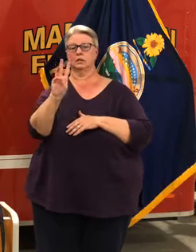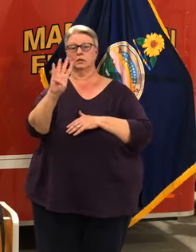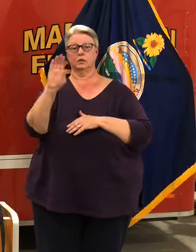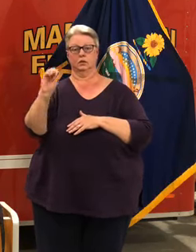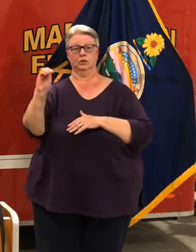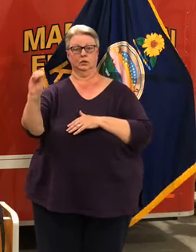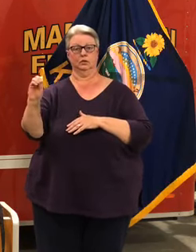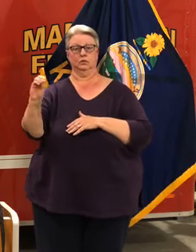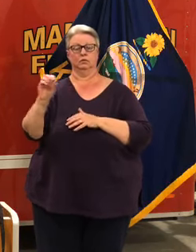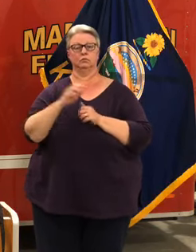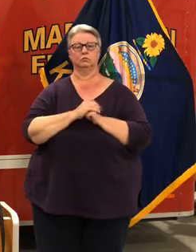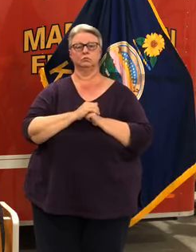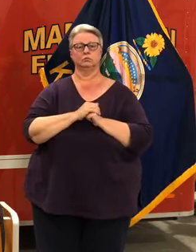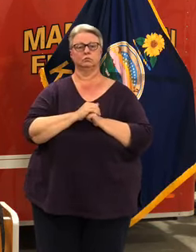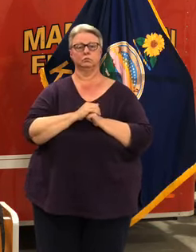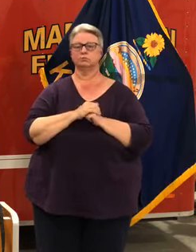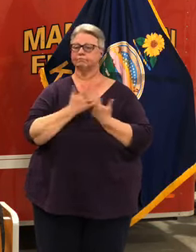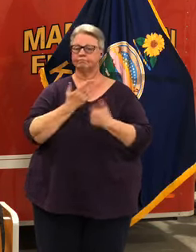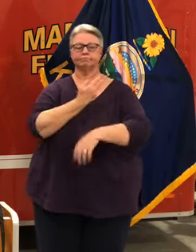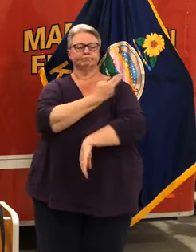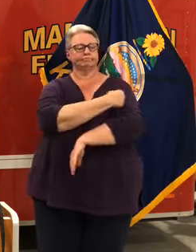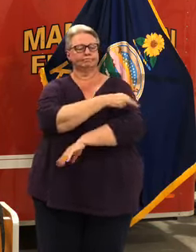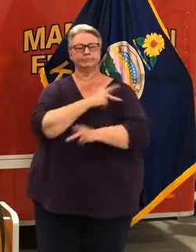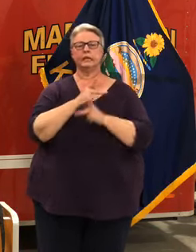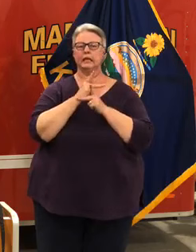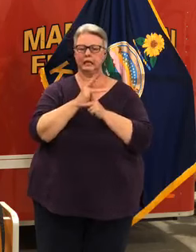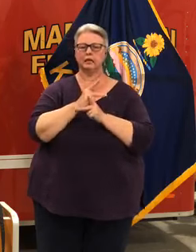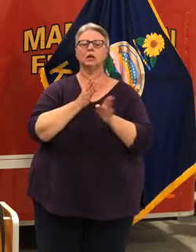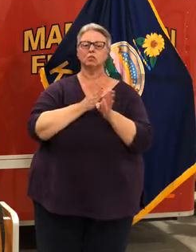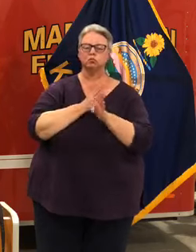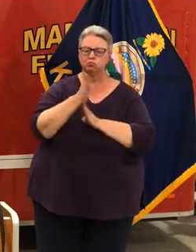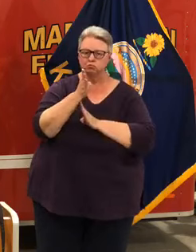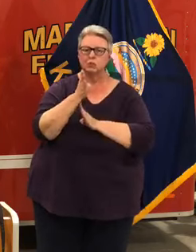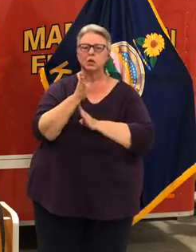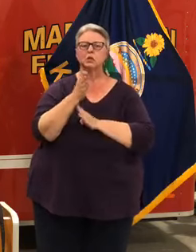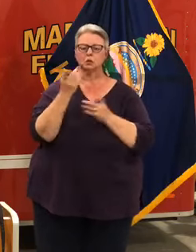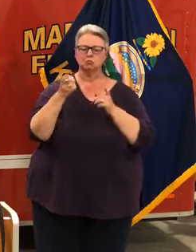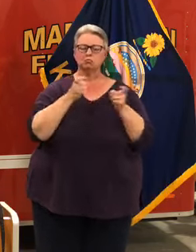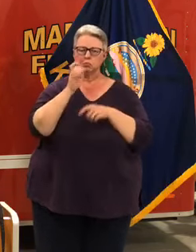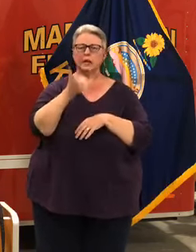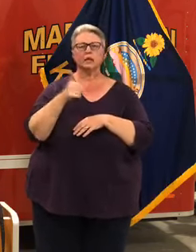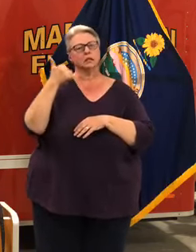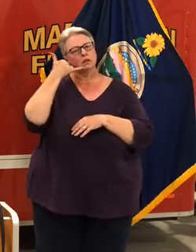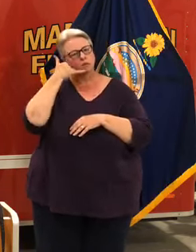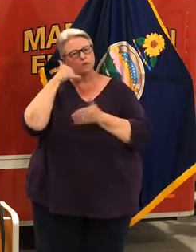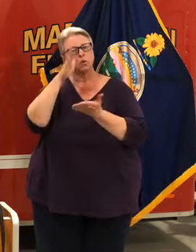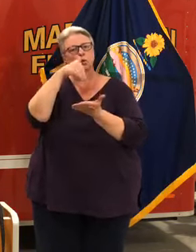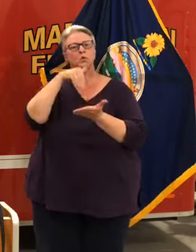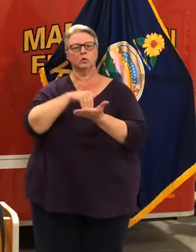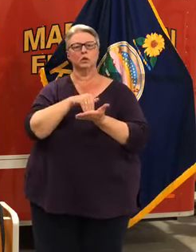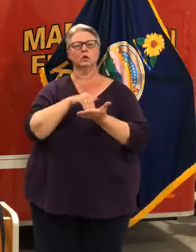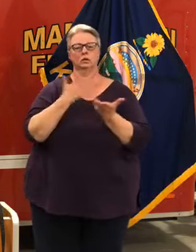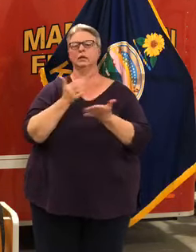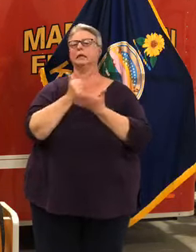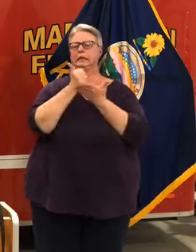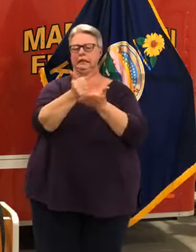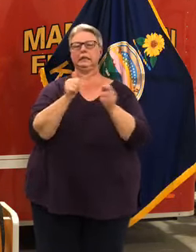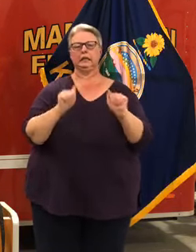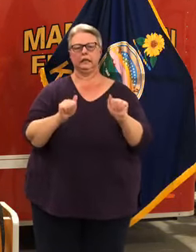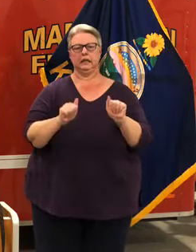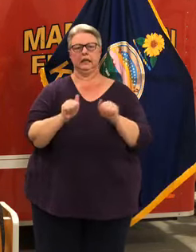785-323-6400. We have healthcare professionals that manage that line and are there to help guide you in the right direction. They will be available